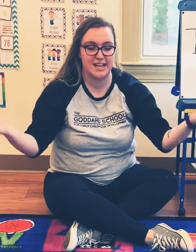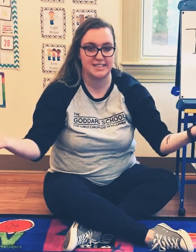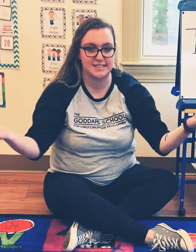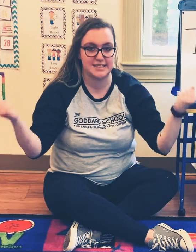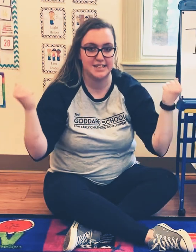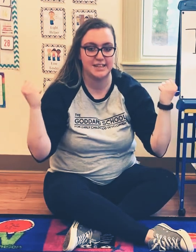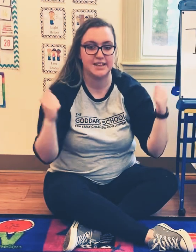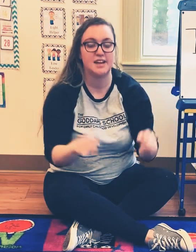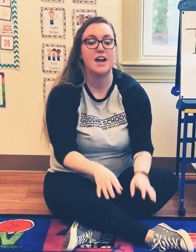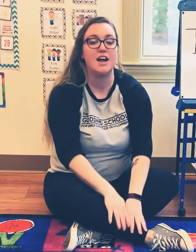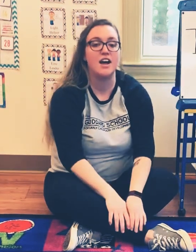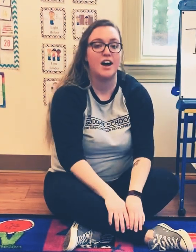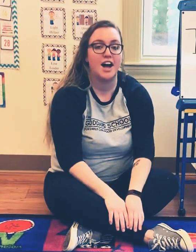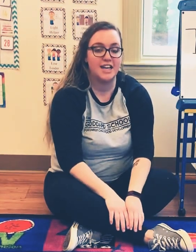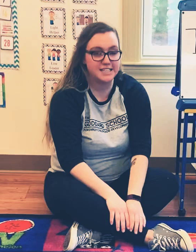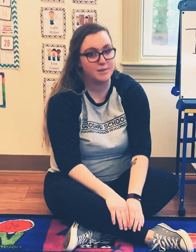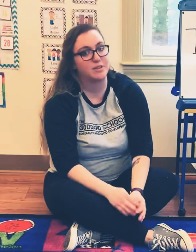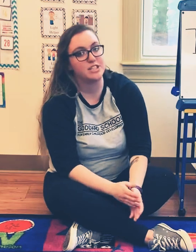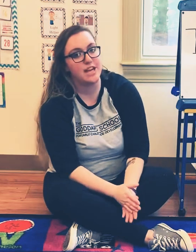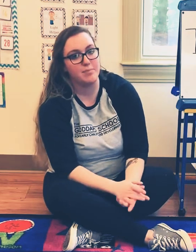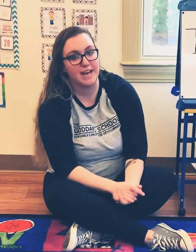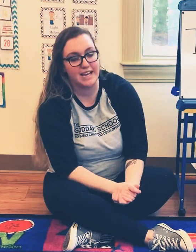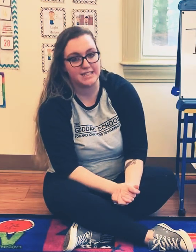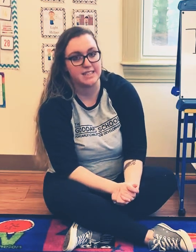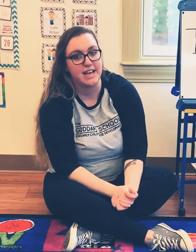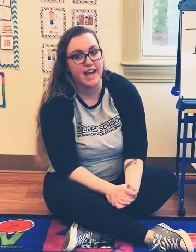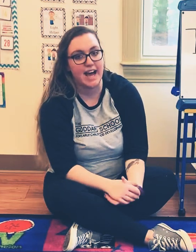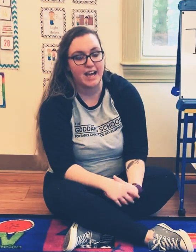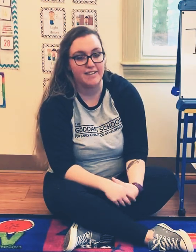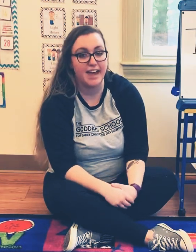Exercise. Awesome, good job, guys. I've had